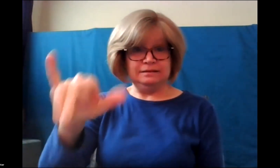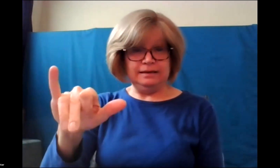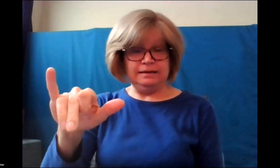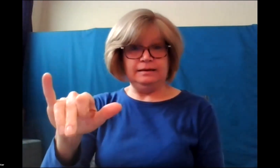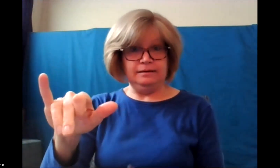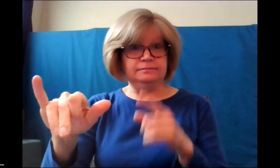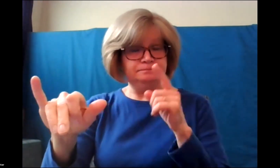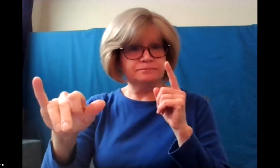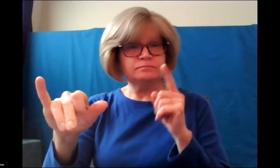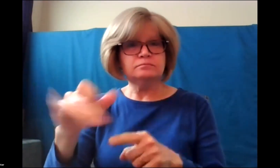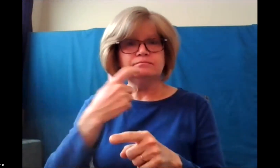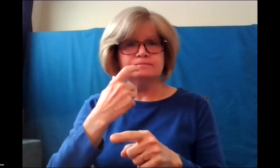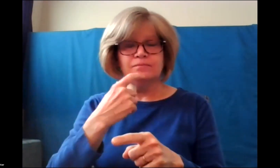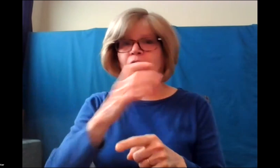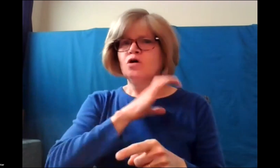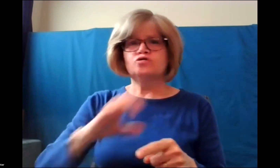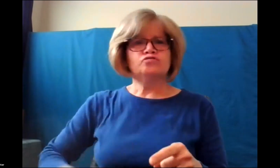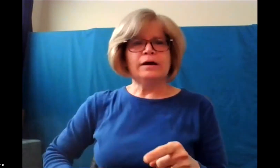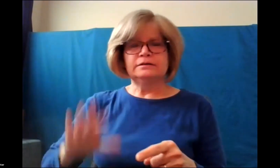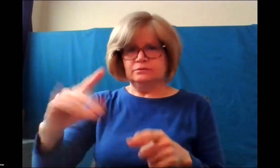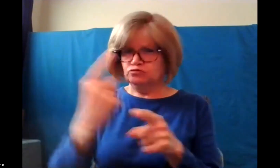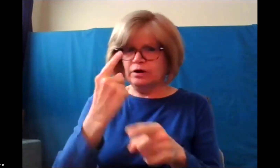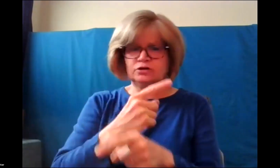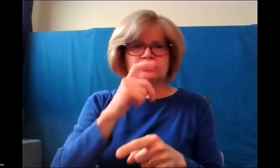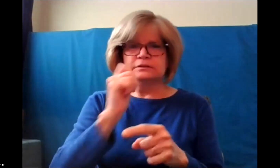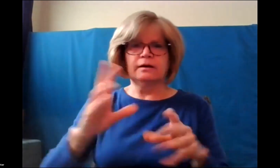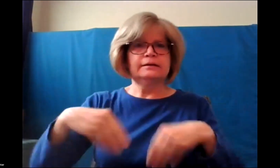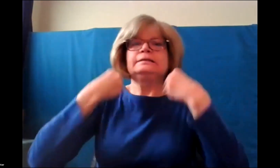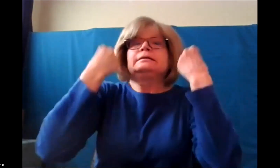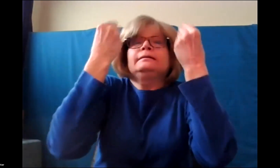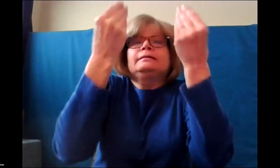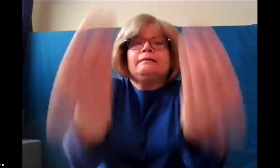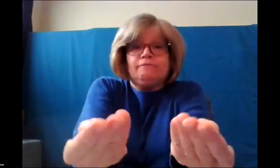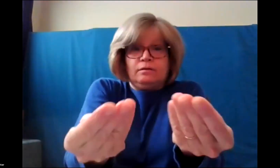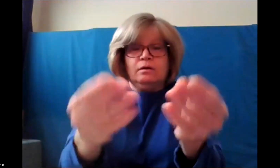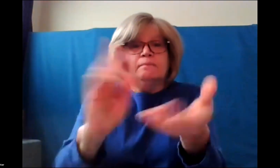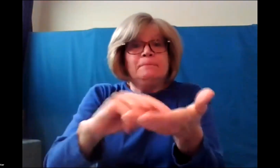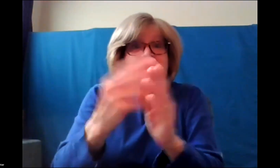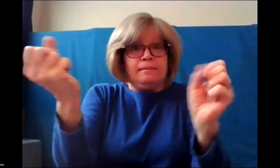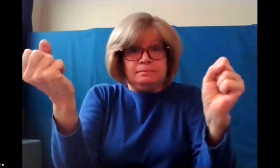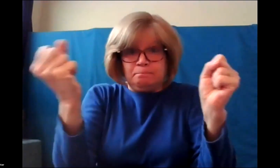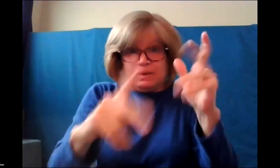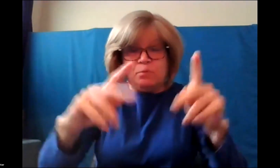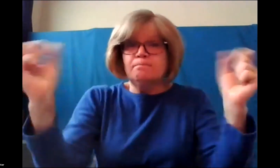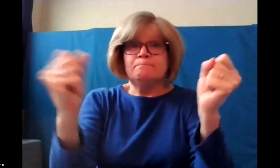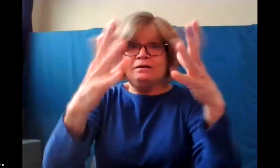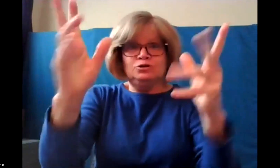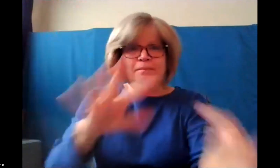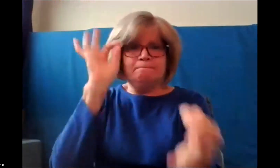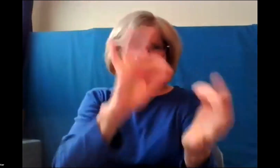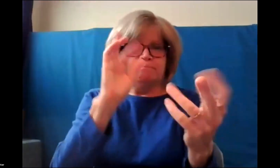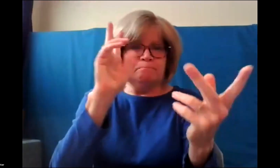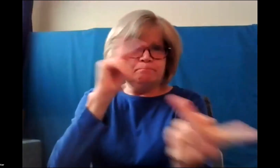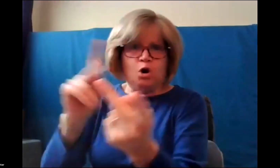righteousness was not imputed to humanity in a way that magically made us all perfect. Don't we know that?